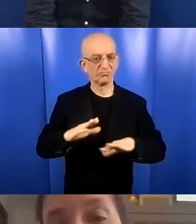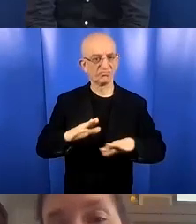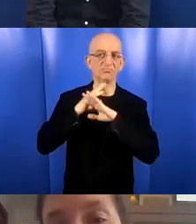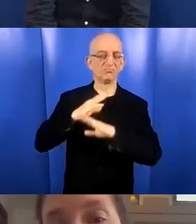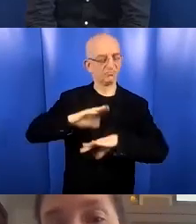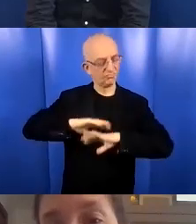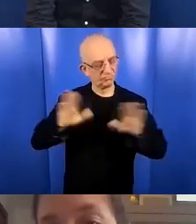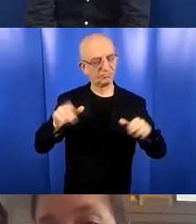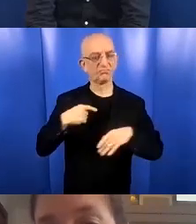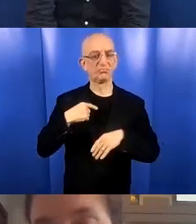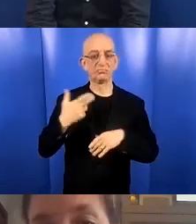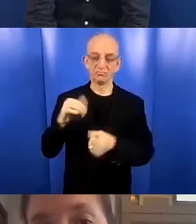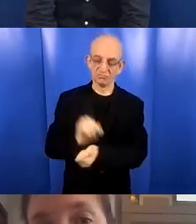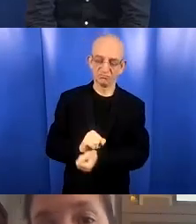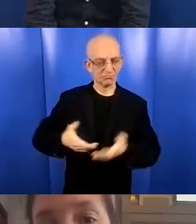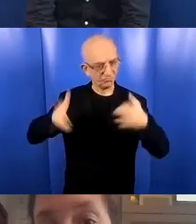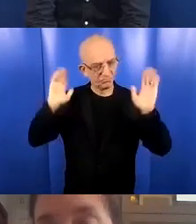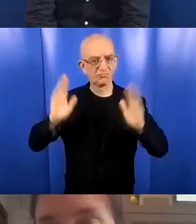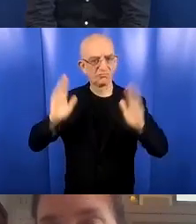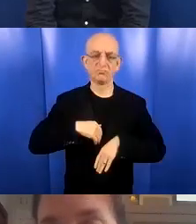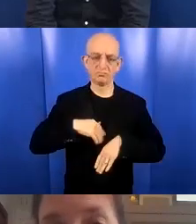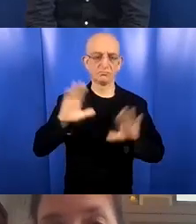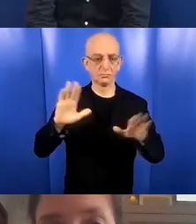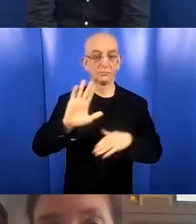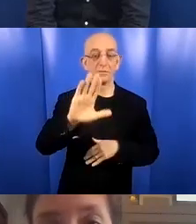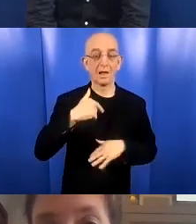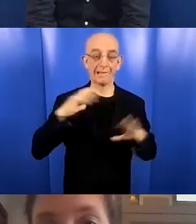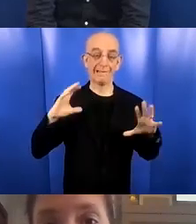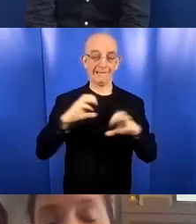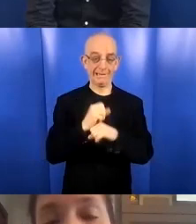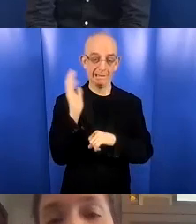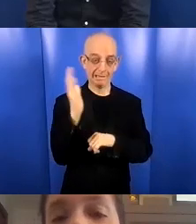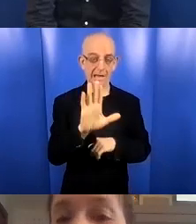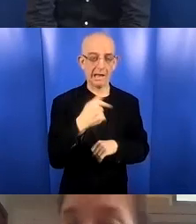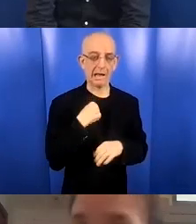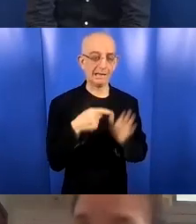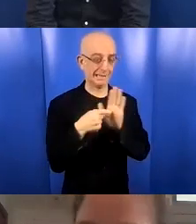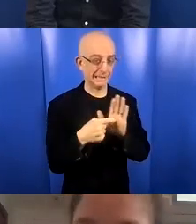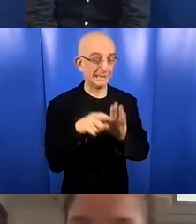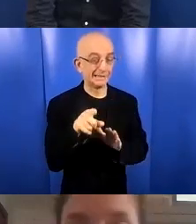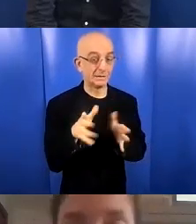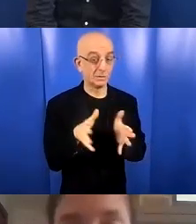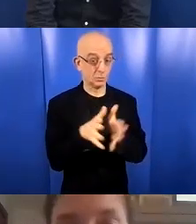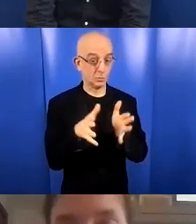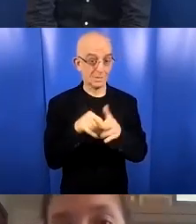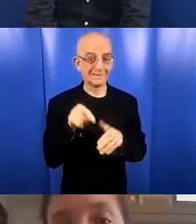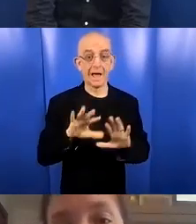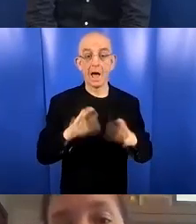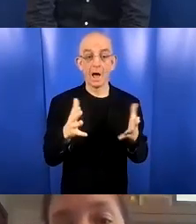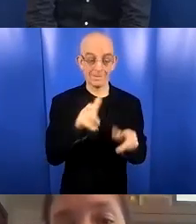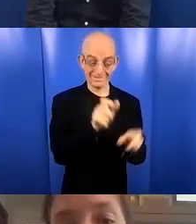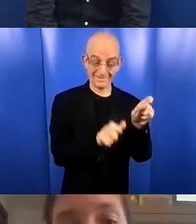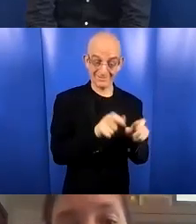that actually this is a story of how civil society has continued to resist despite the shrinking civic